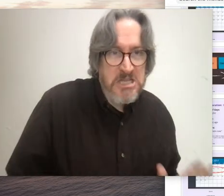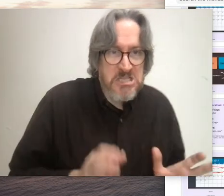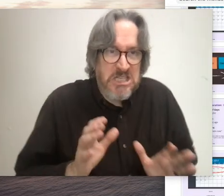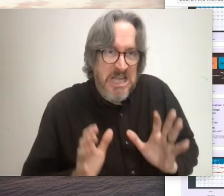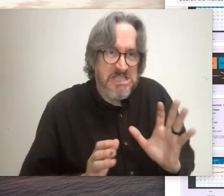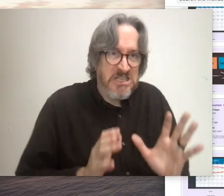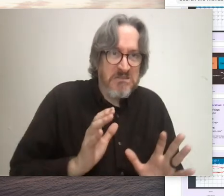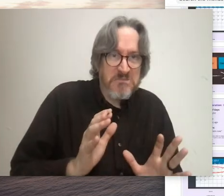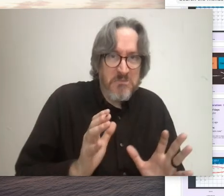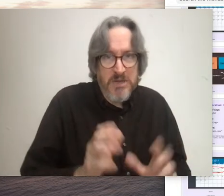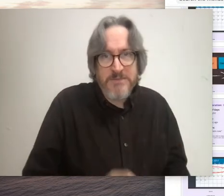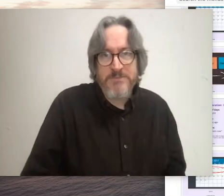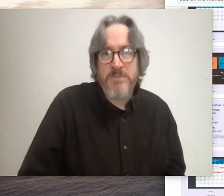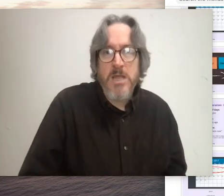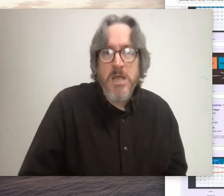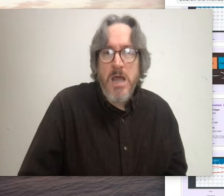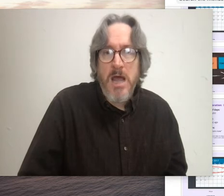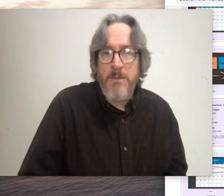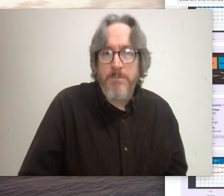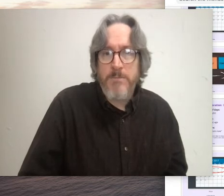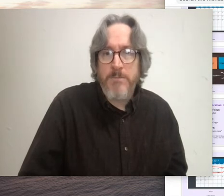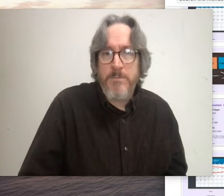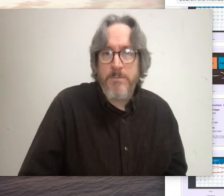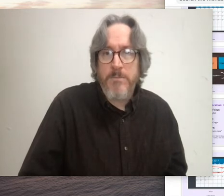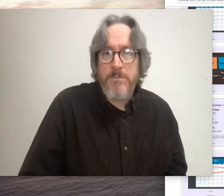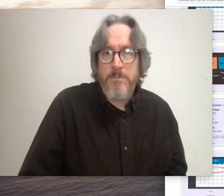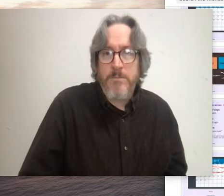It's not as glassy, but.